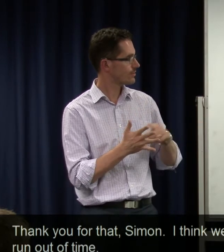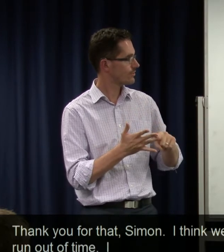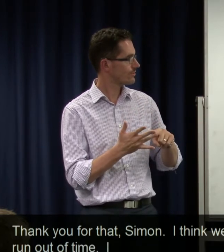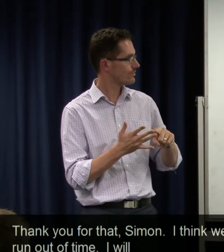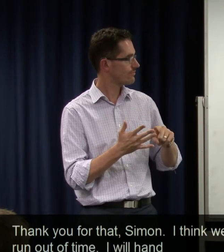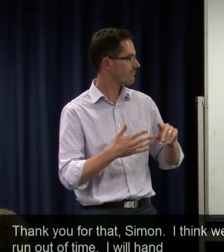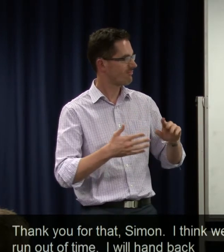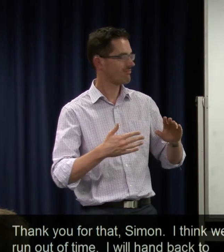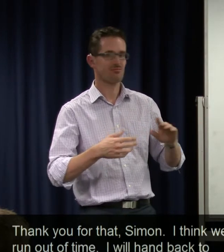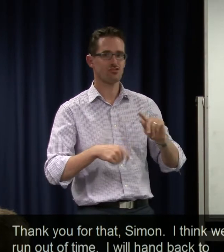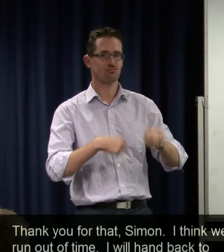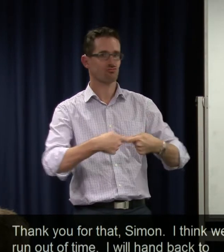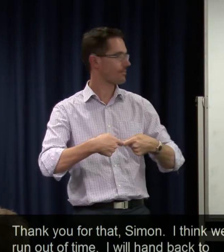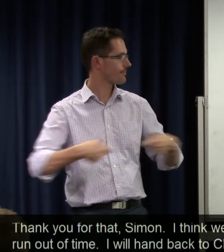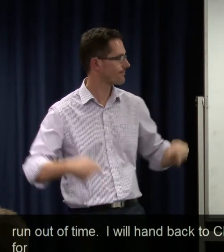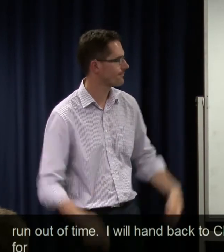for a wrap-up.